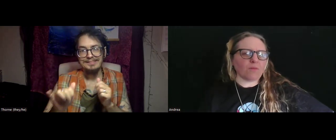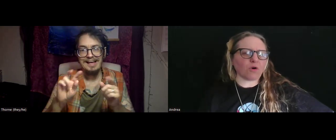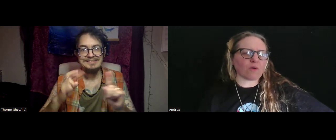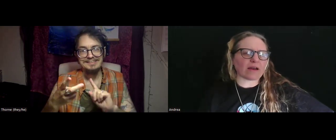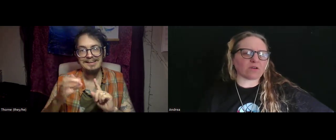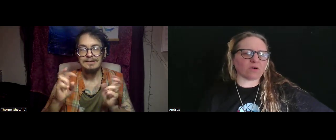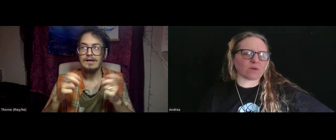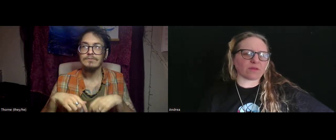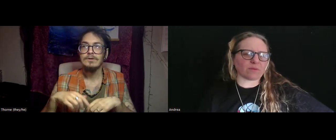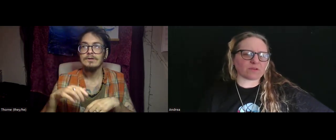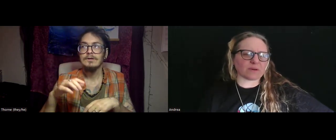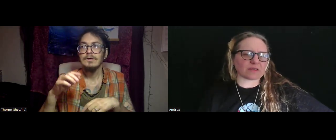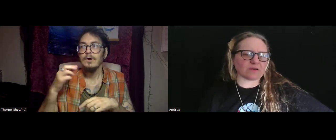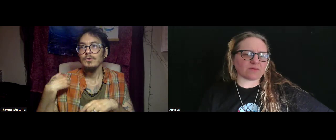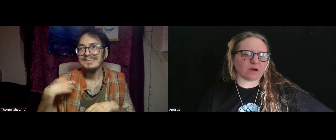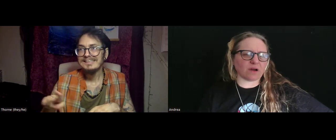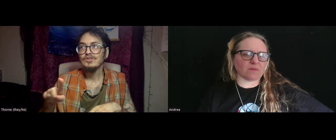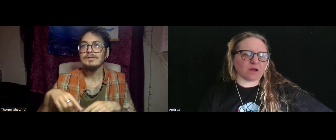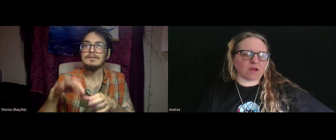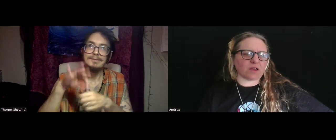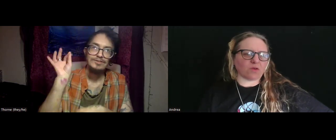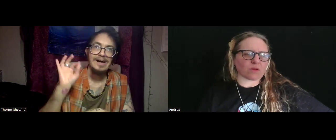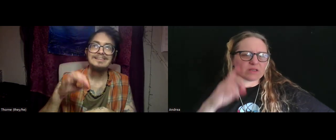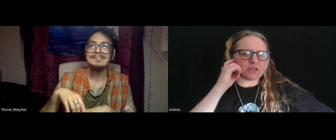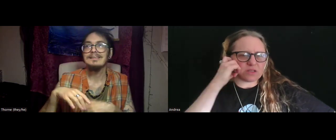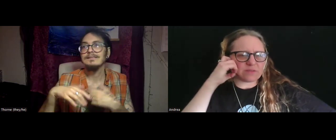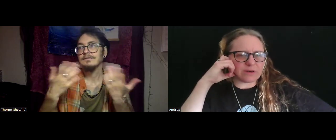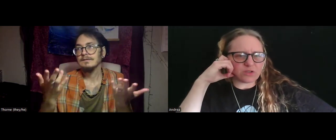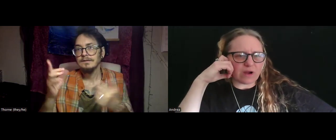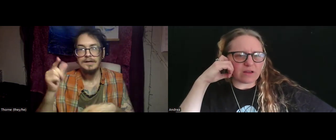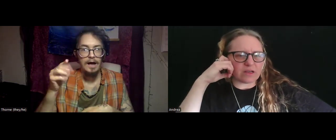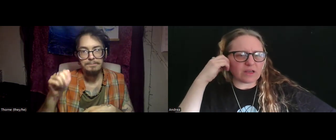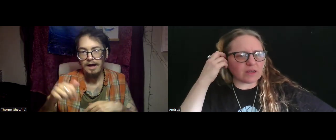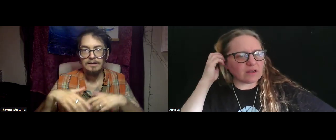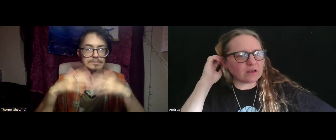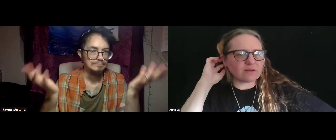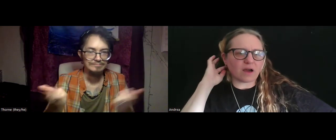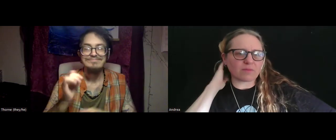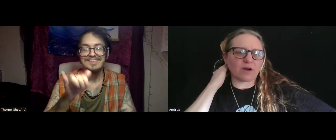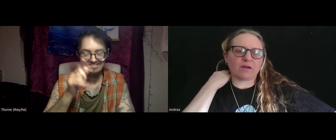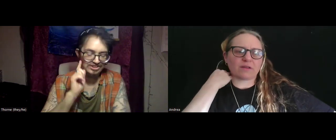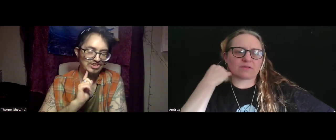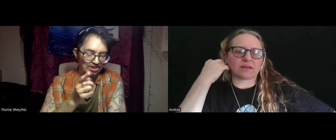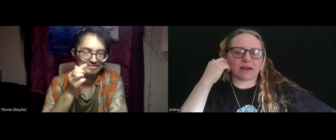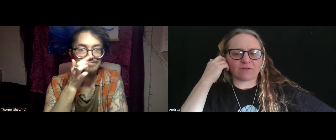more radical with their perspective. Religion, spirituality, dogma, things like that for